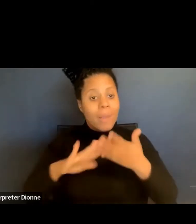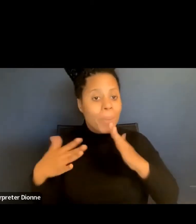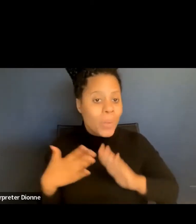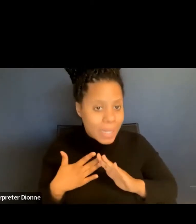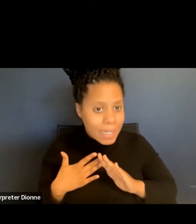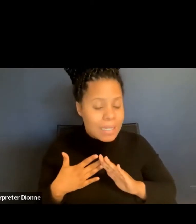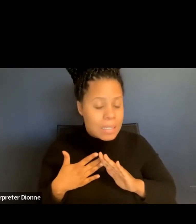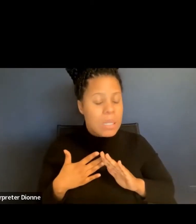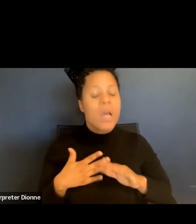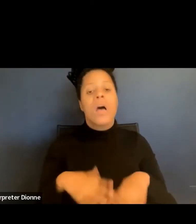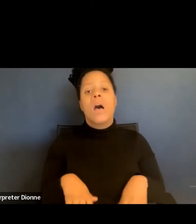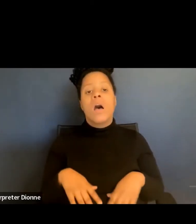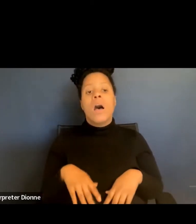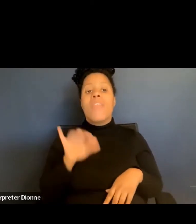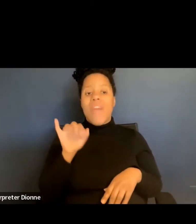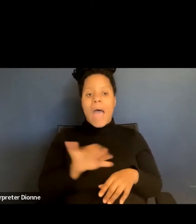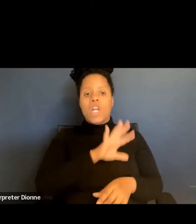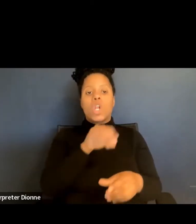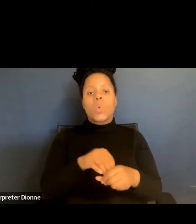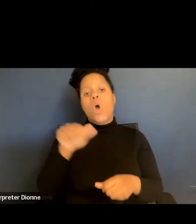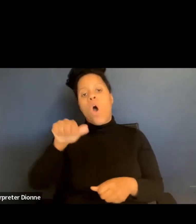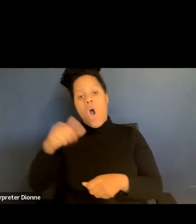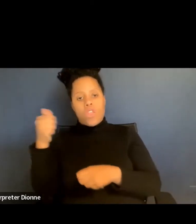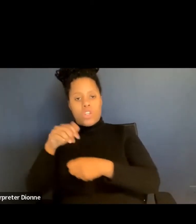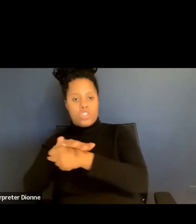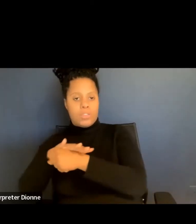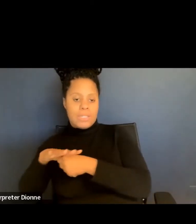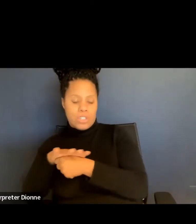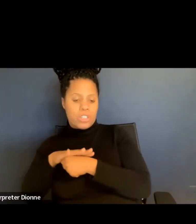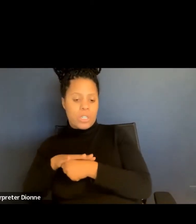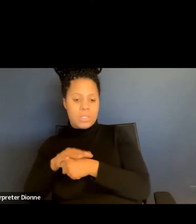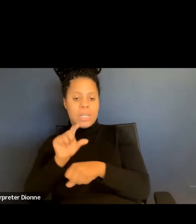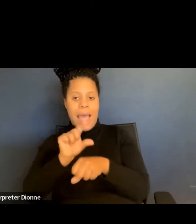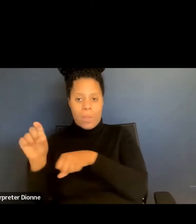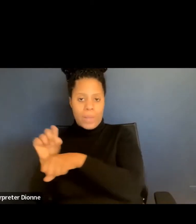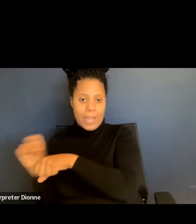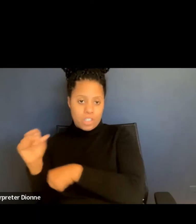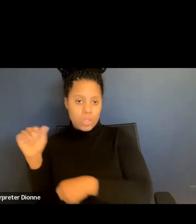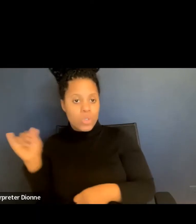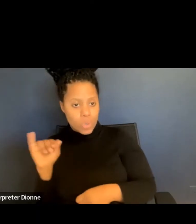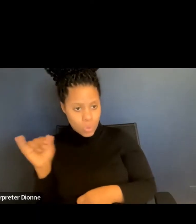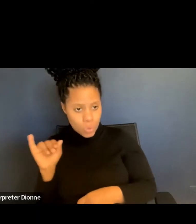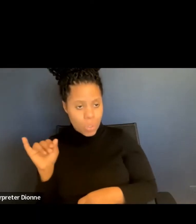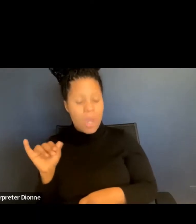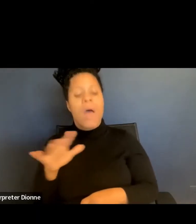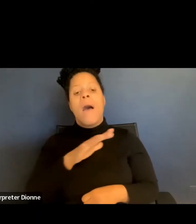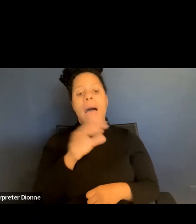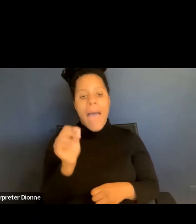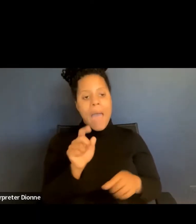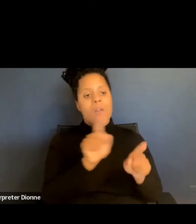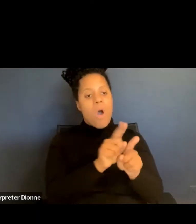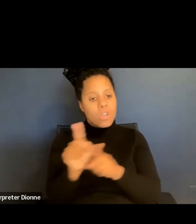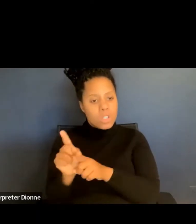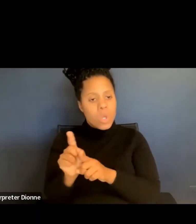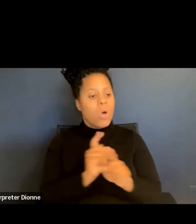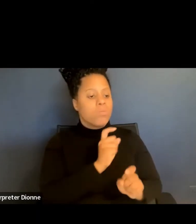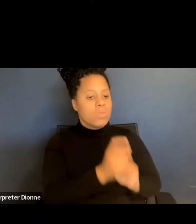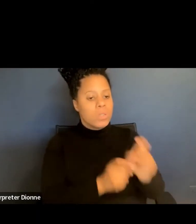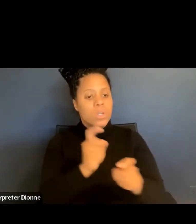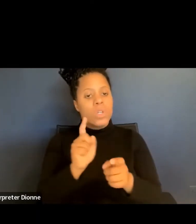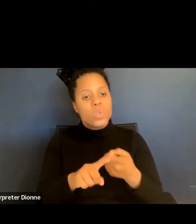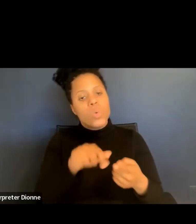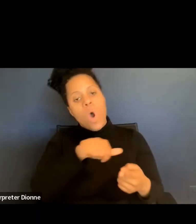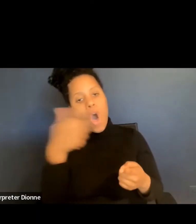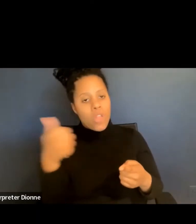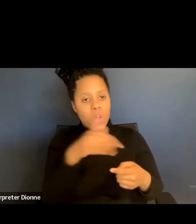to other jurisdiction allocations of these items and locations that may be available through